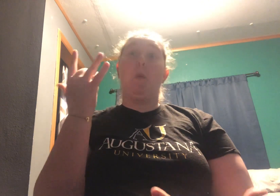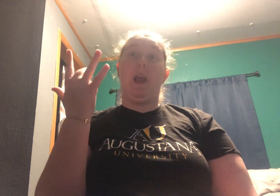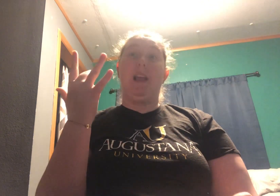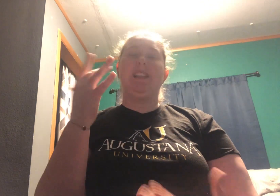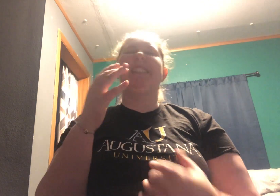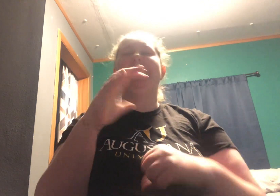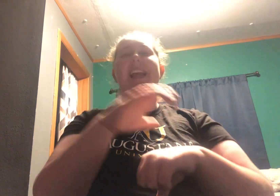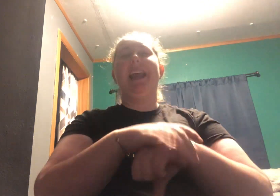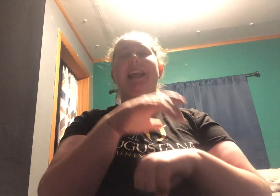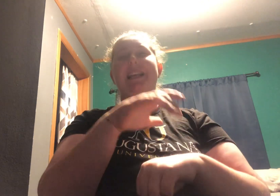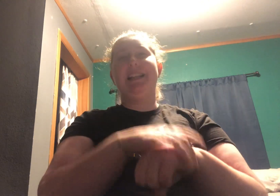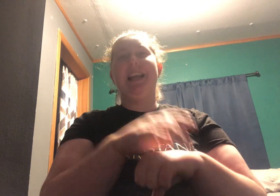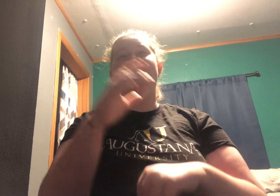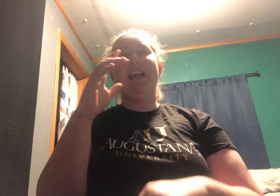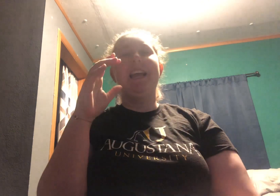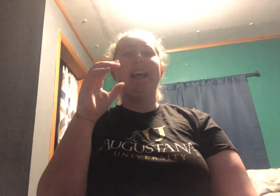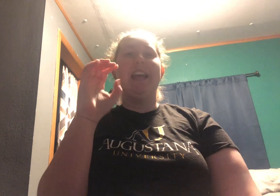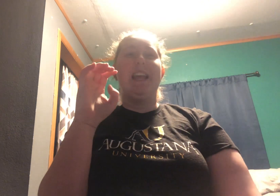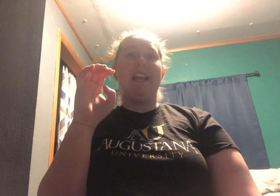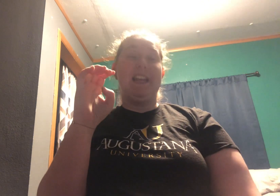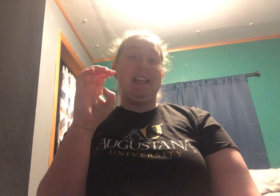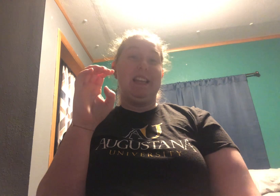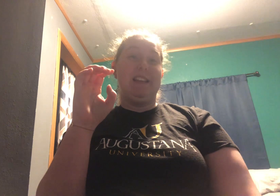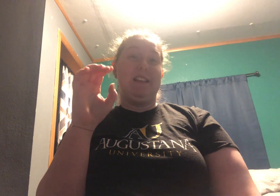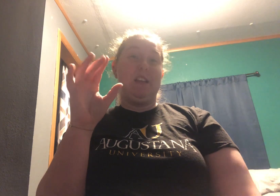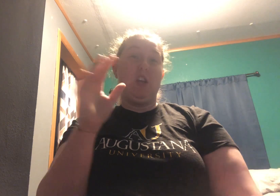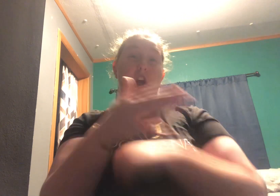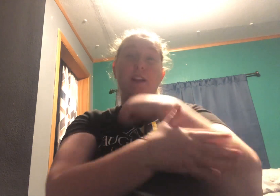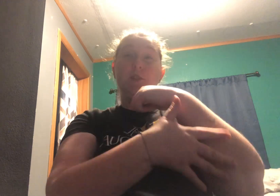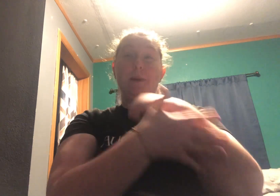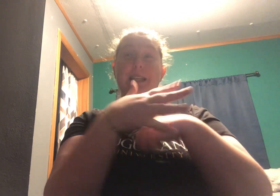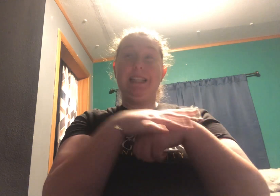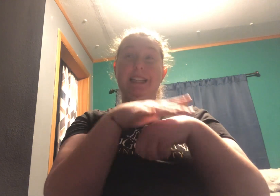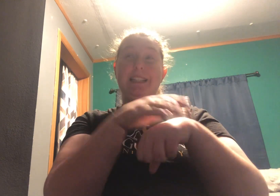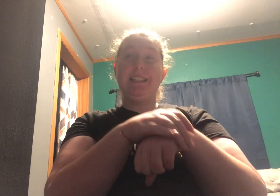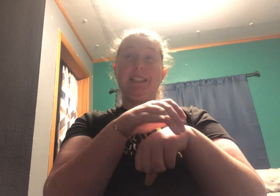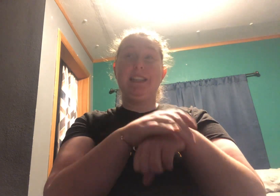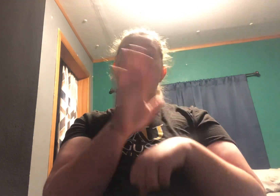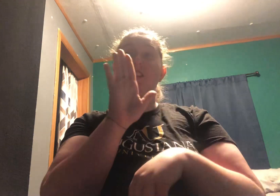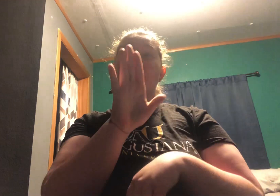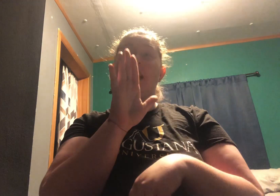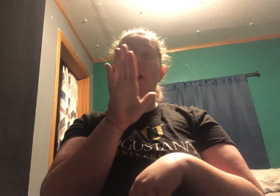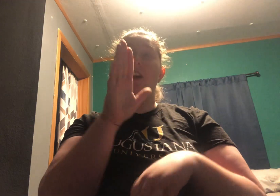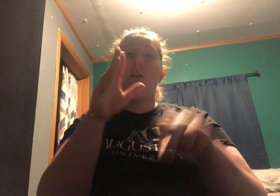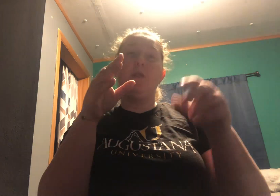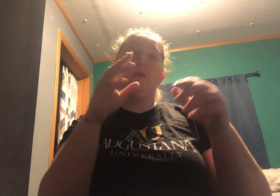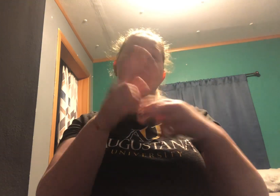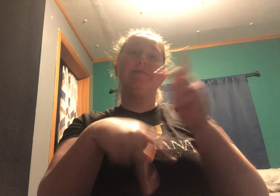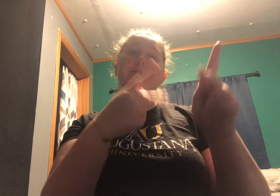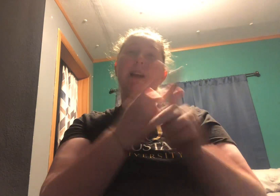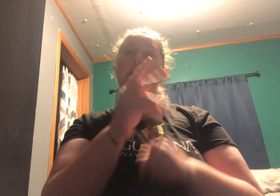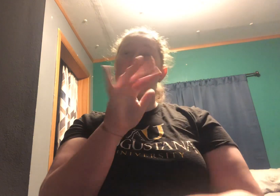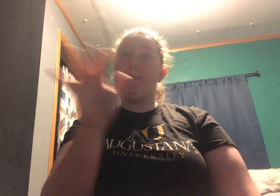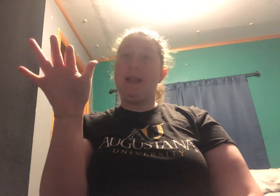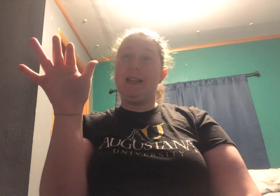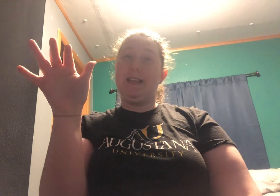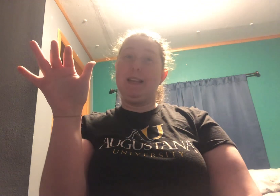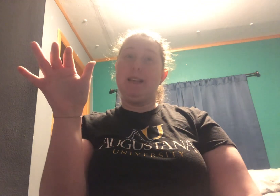so if you go to a pub here in Canada, I think they're going to spell it this way because this is the British way to spell it. Now, the